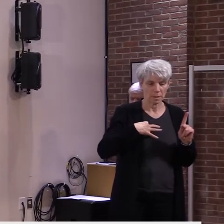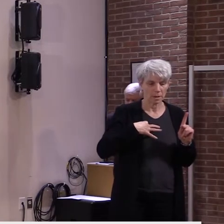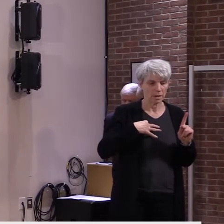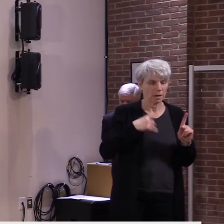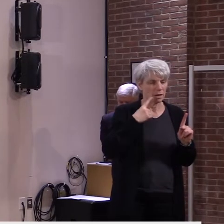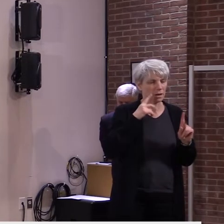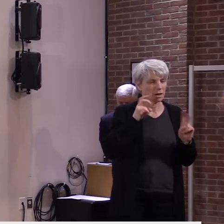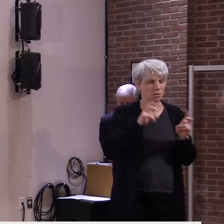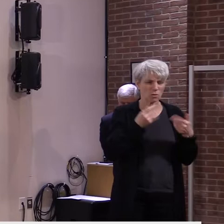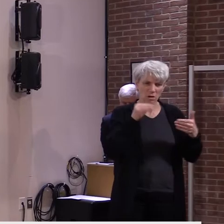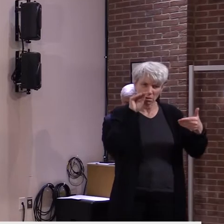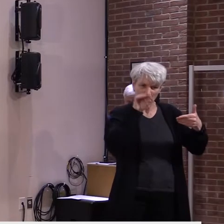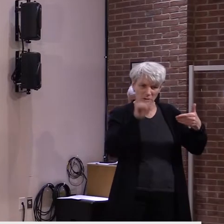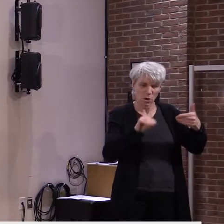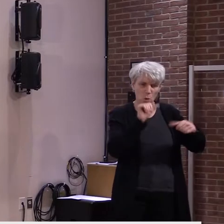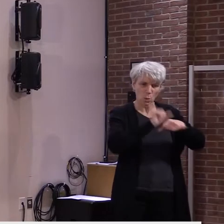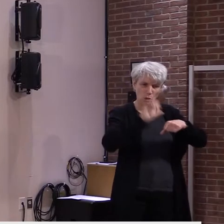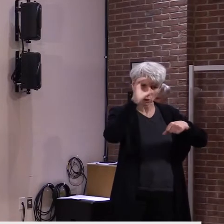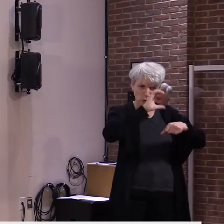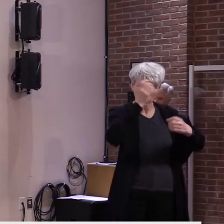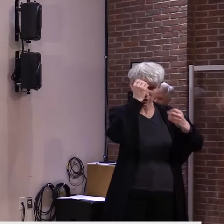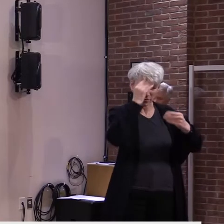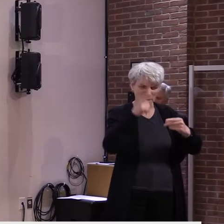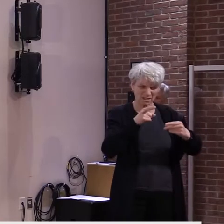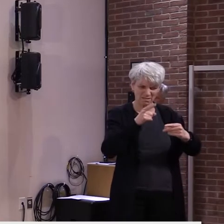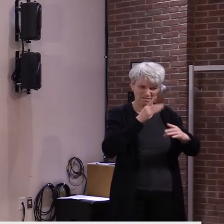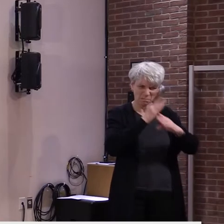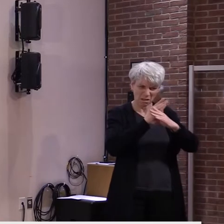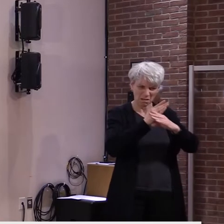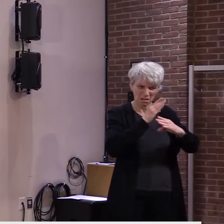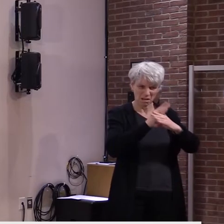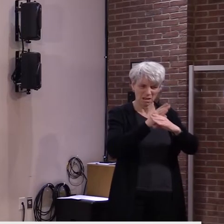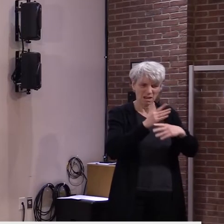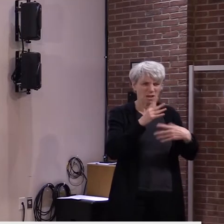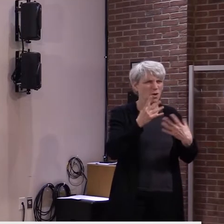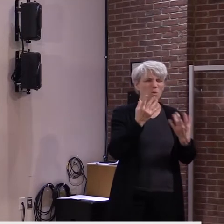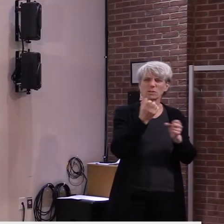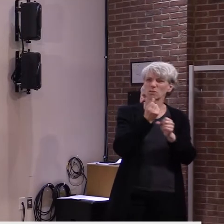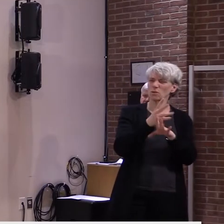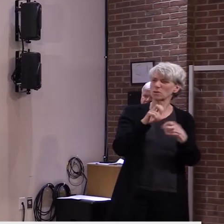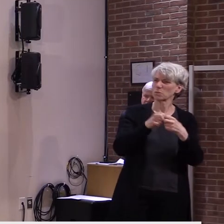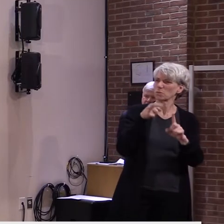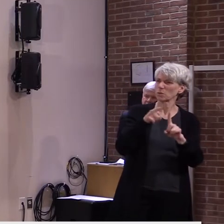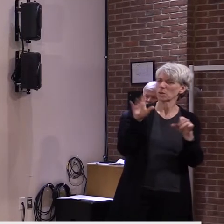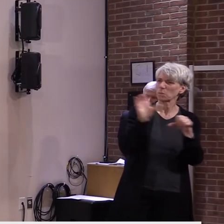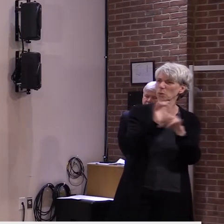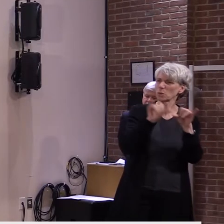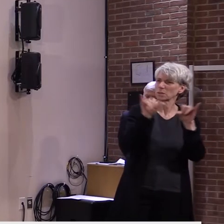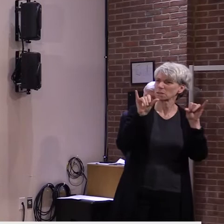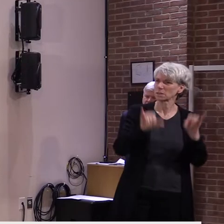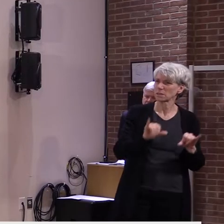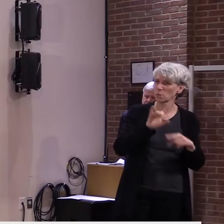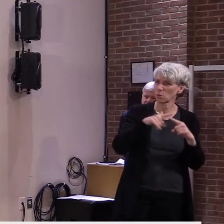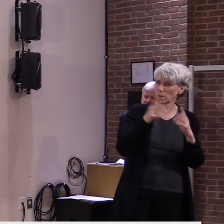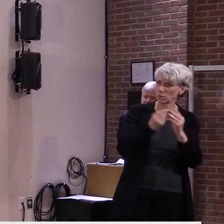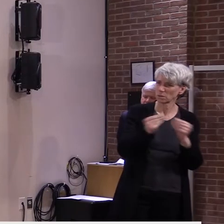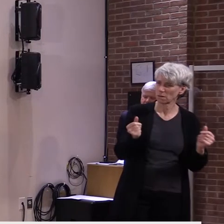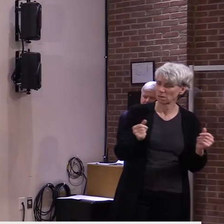What is the cause of these issues, and when can Vermonters expect them to be resolved? Commissioner Harrington, are you